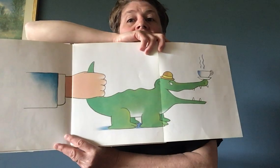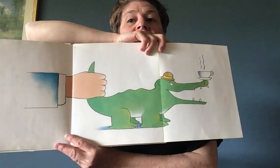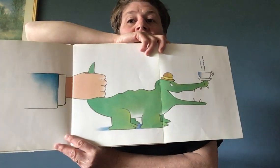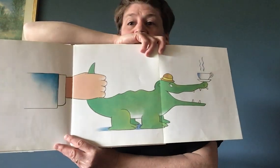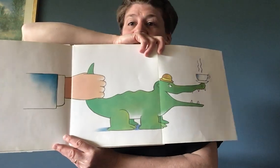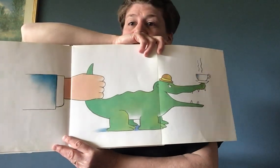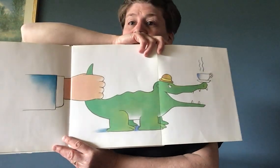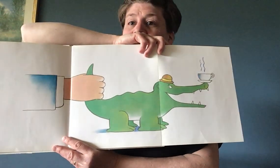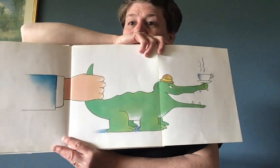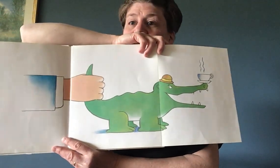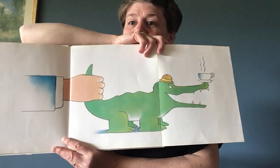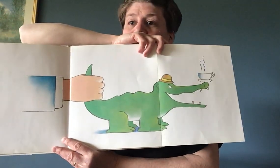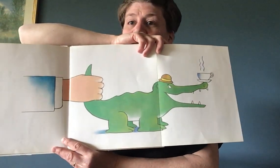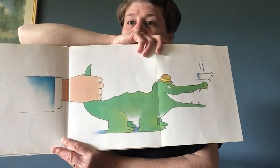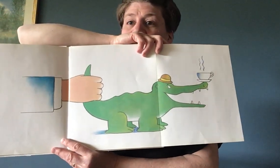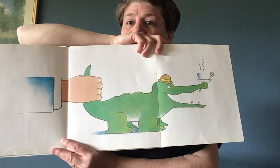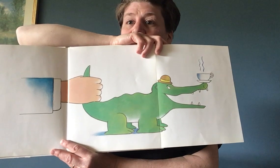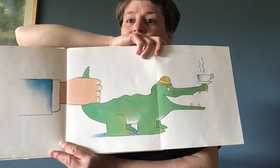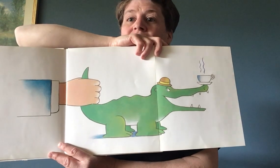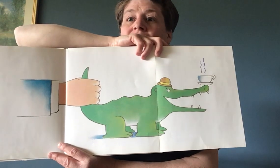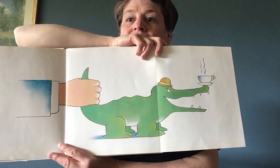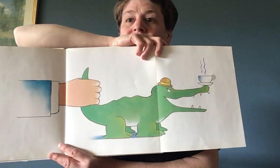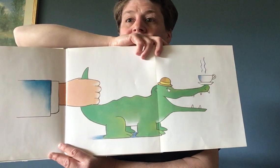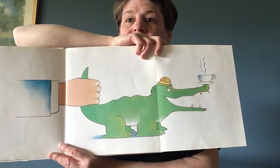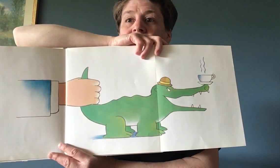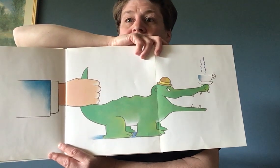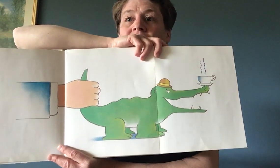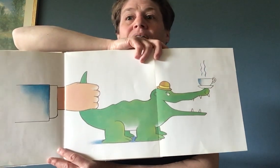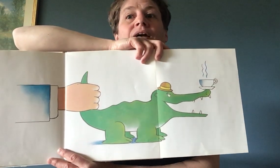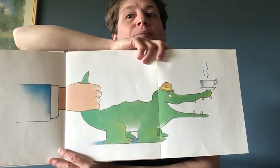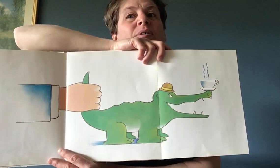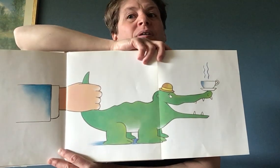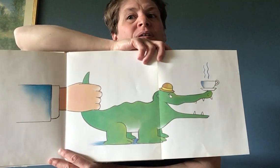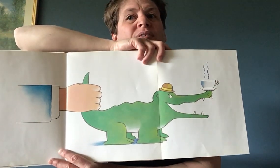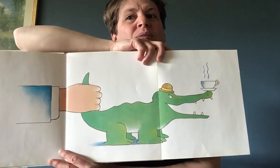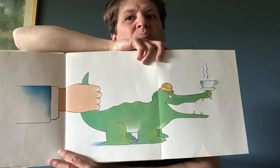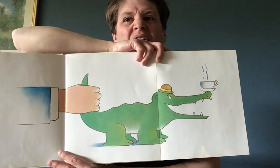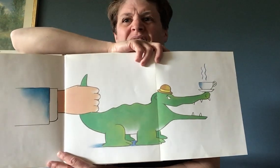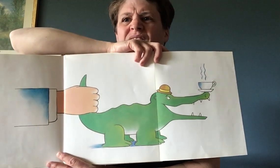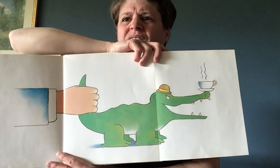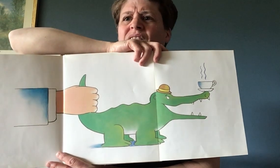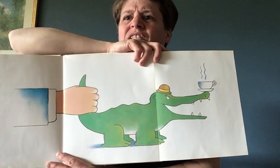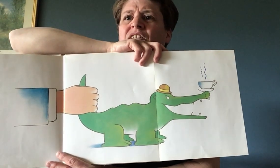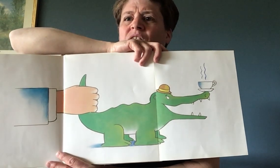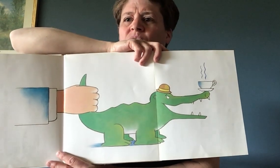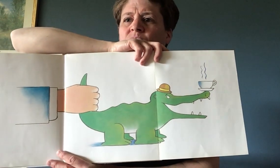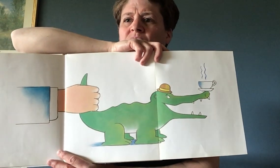A dinosaur with a hat and a cup of coffee balanced on its nose.